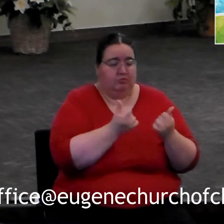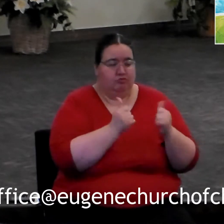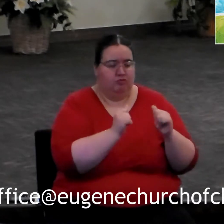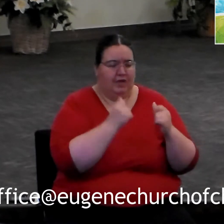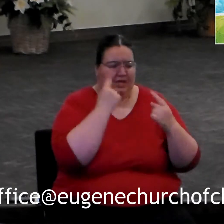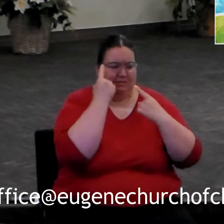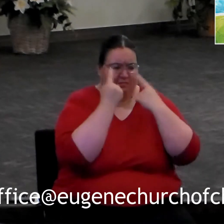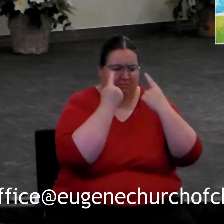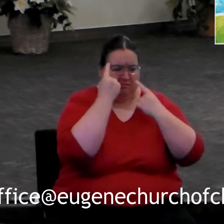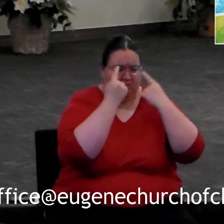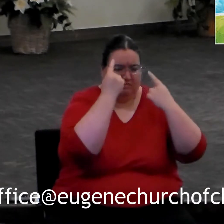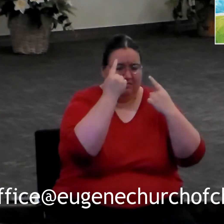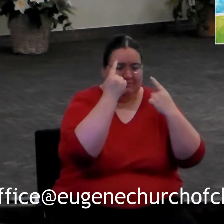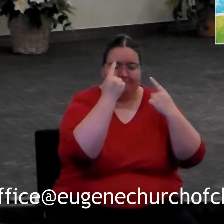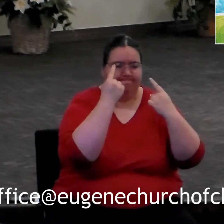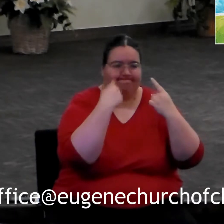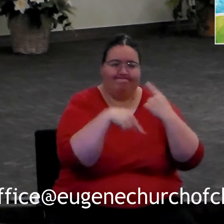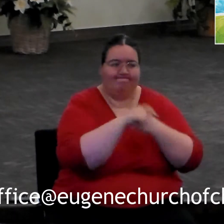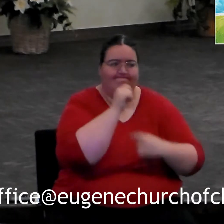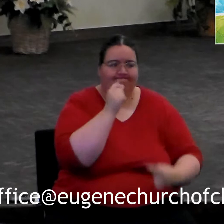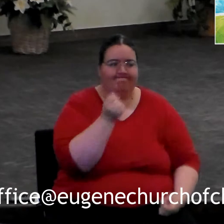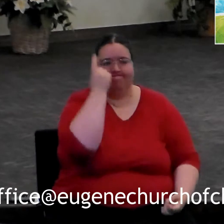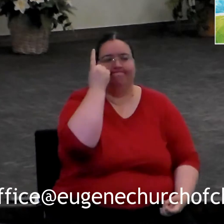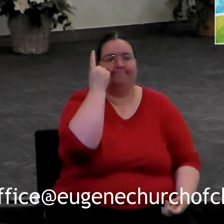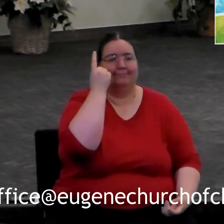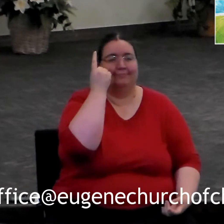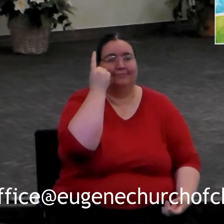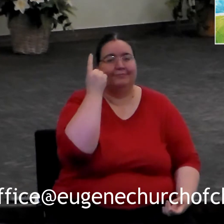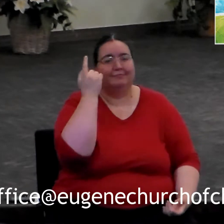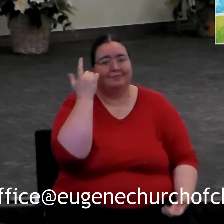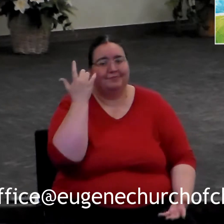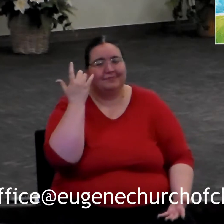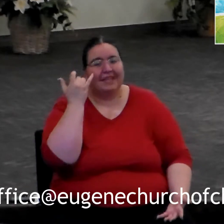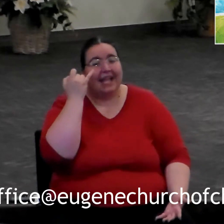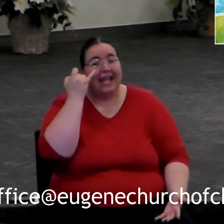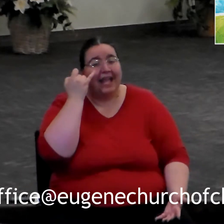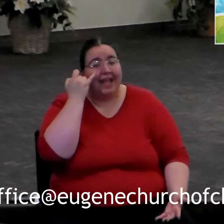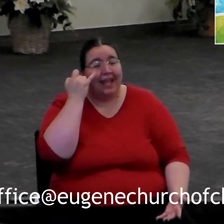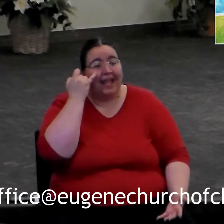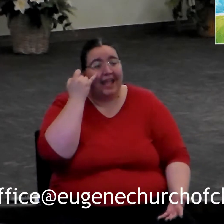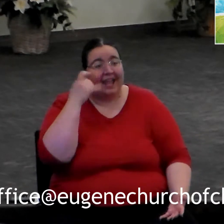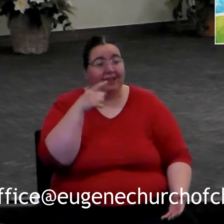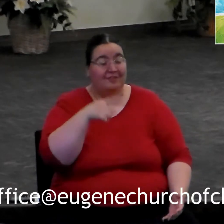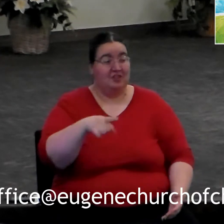to them. And I will tell you, if you have not run into something like this with God yet, you will.